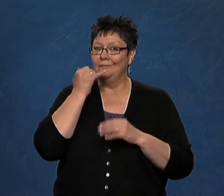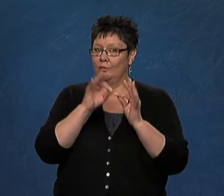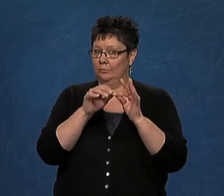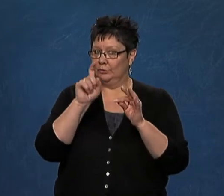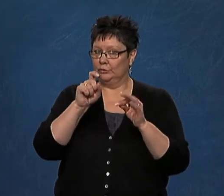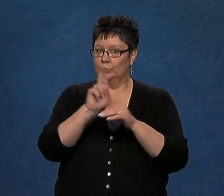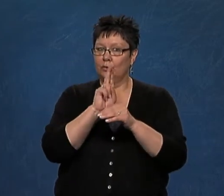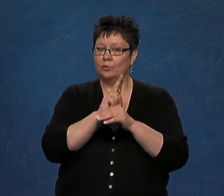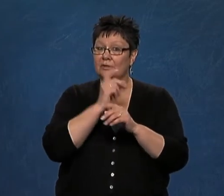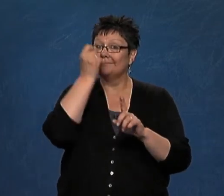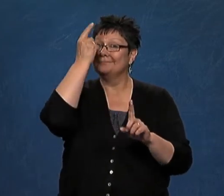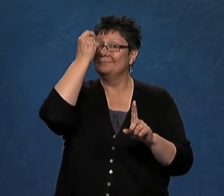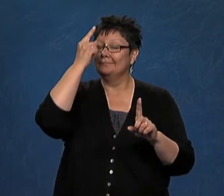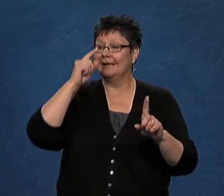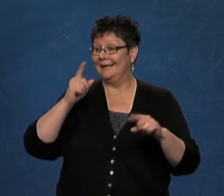have suggested that the phone interpreters,